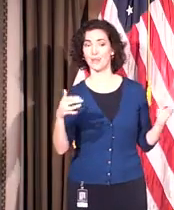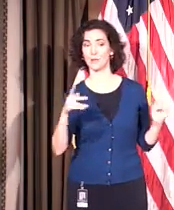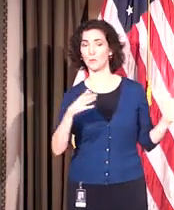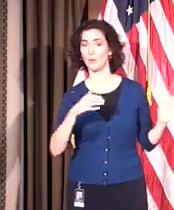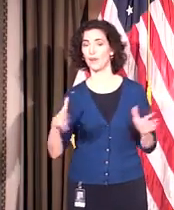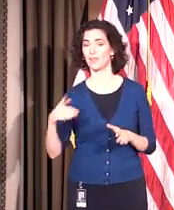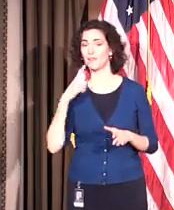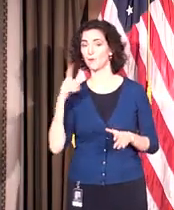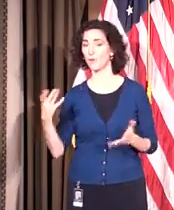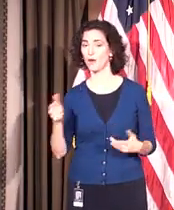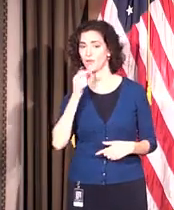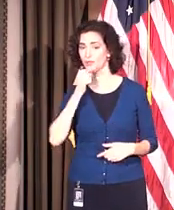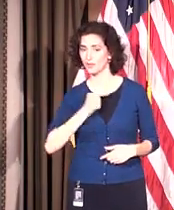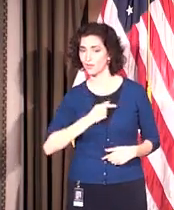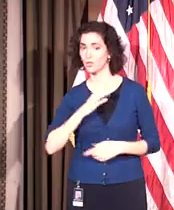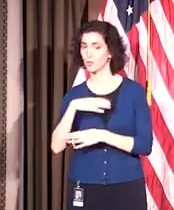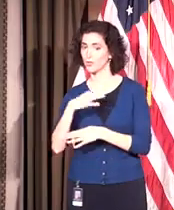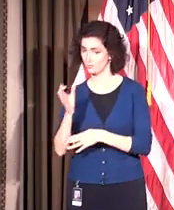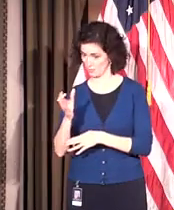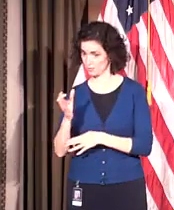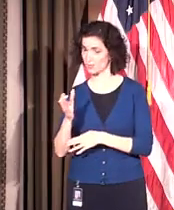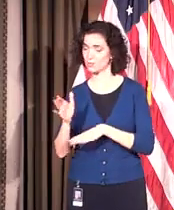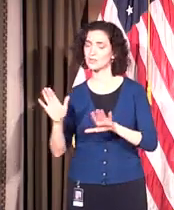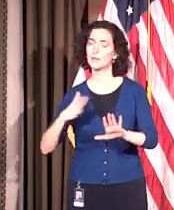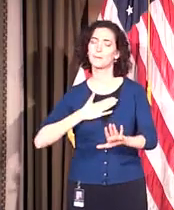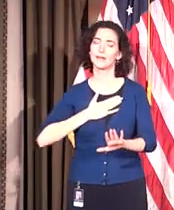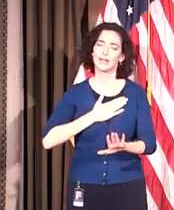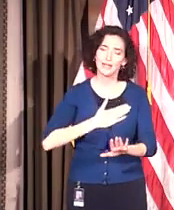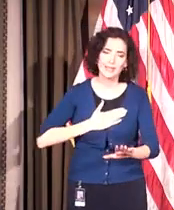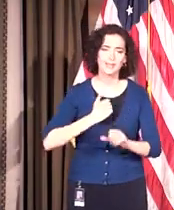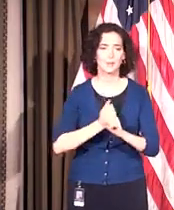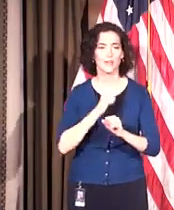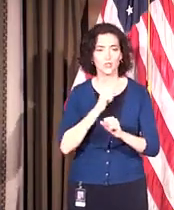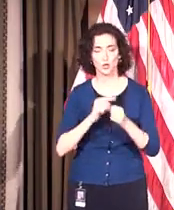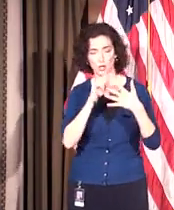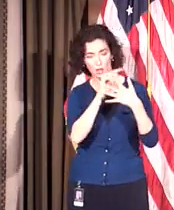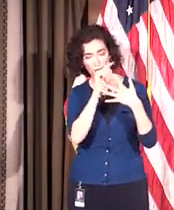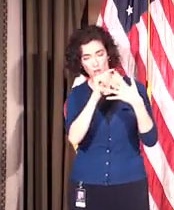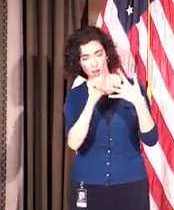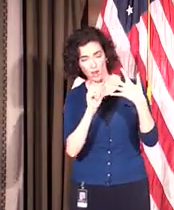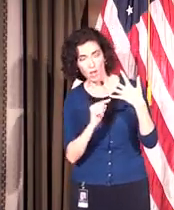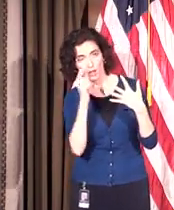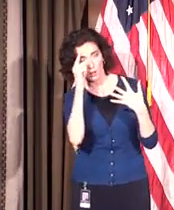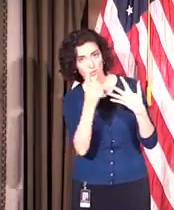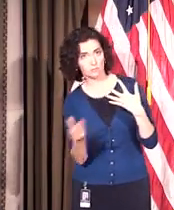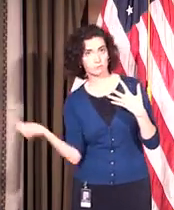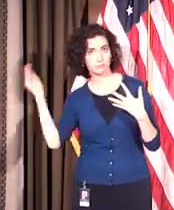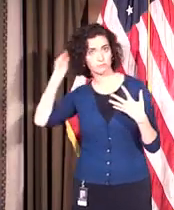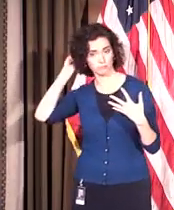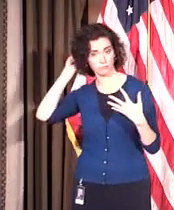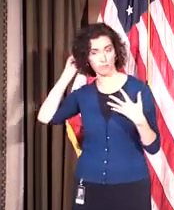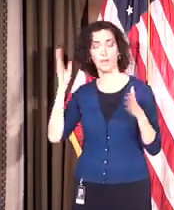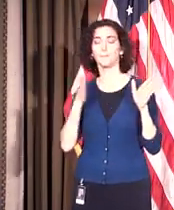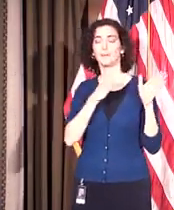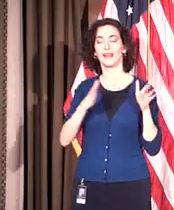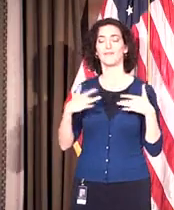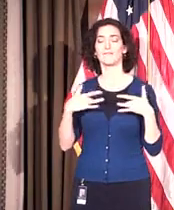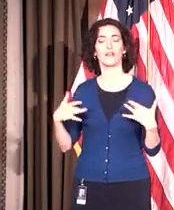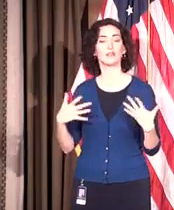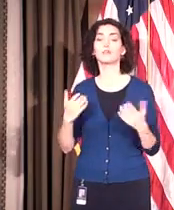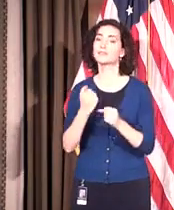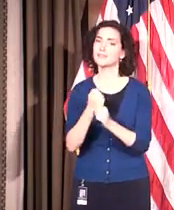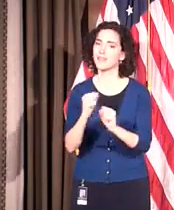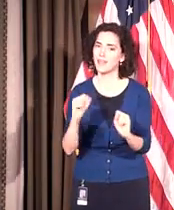and their Christmases. Please make sure that you are cognizant of all of these challenges and plan something that's going to be safe for